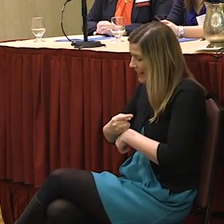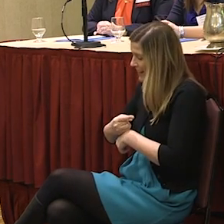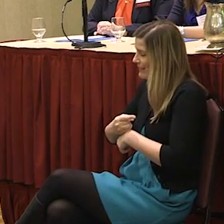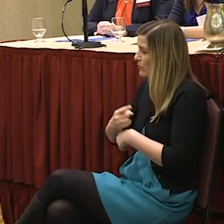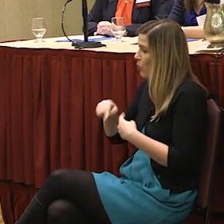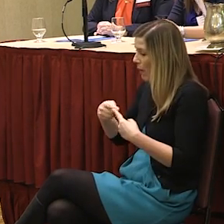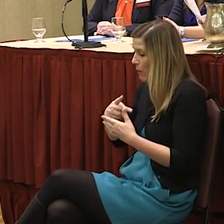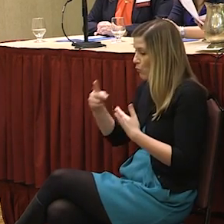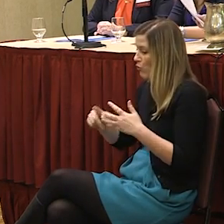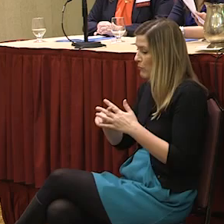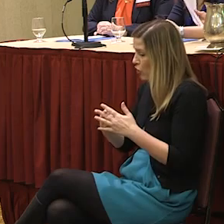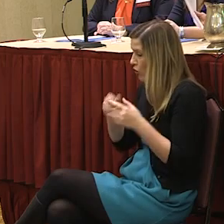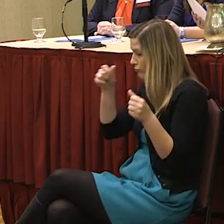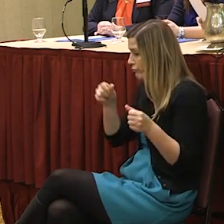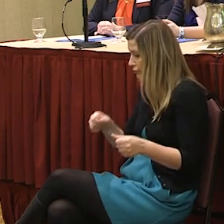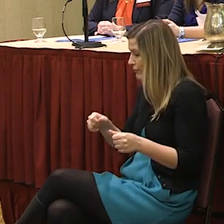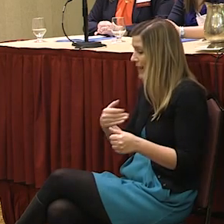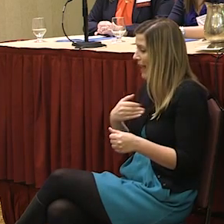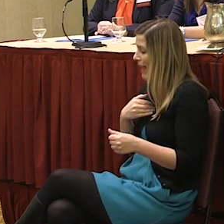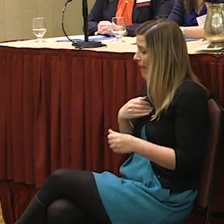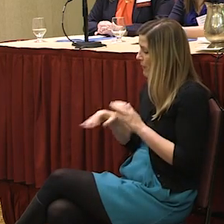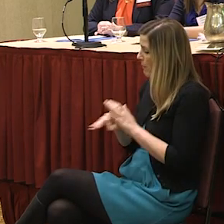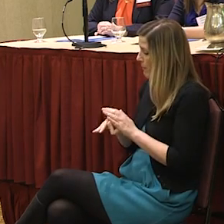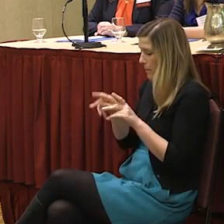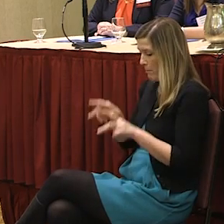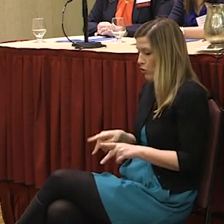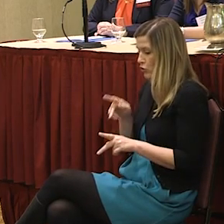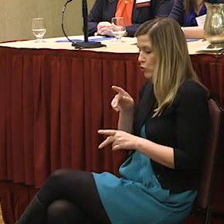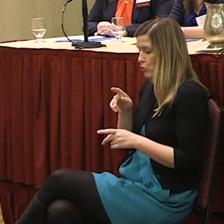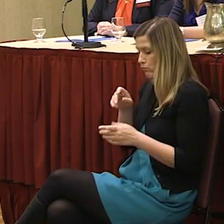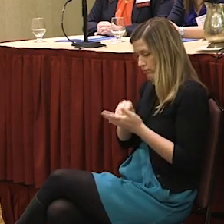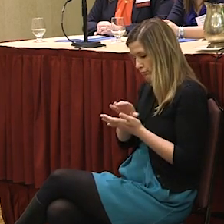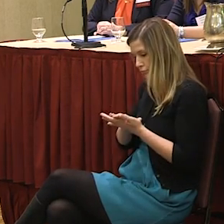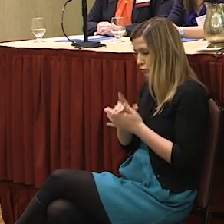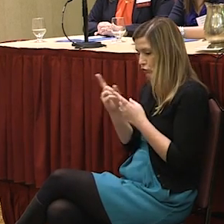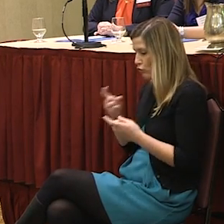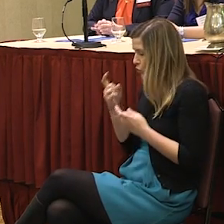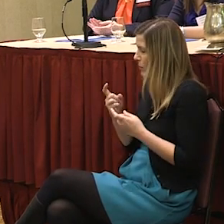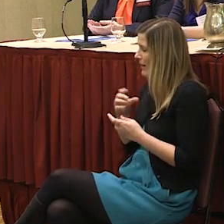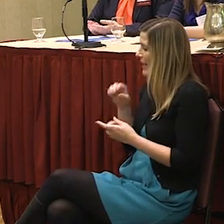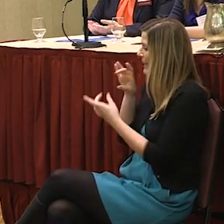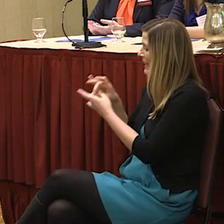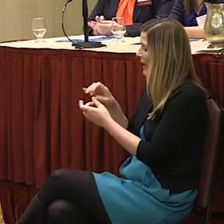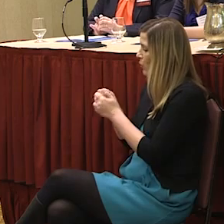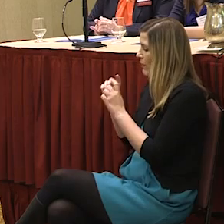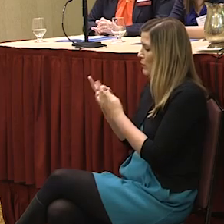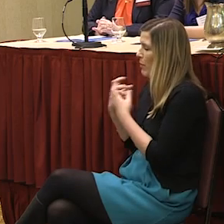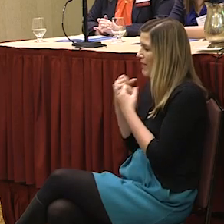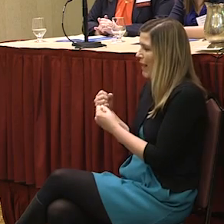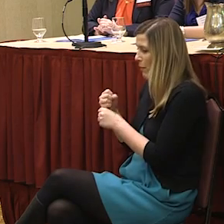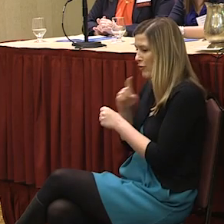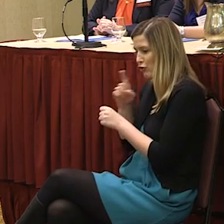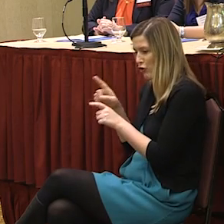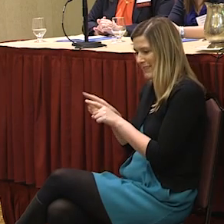throughout your agency. Have a designated person to keep track of the recruitment and connect with the Department of Health so that we're all on the